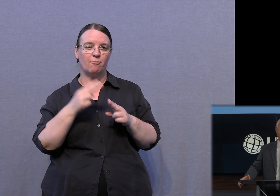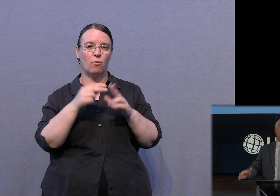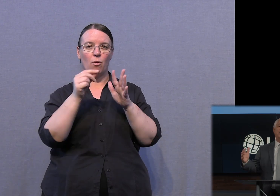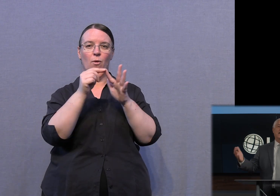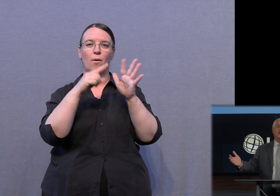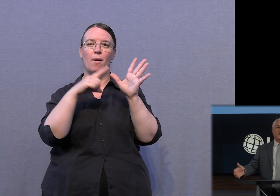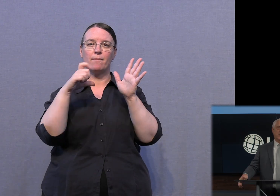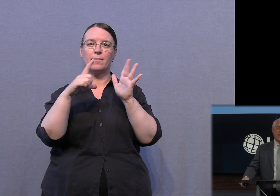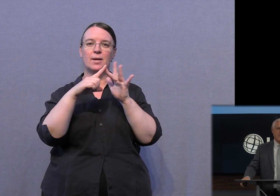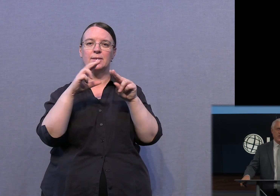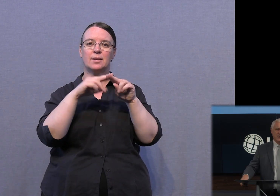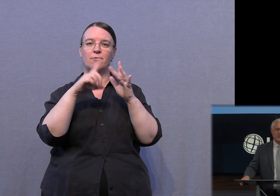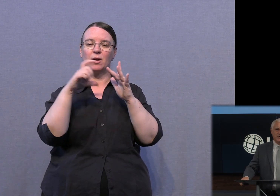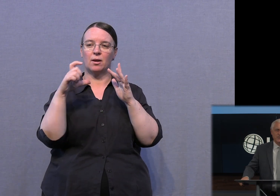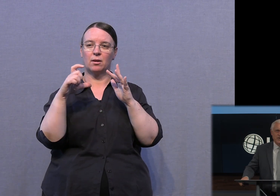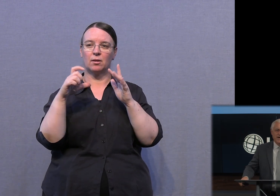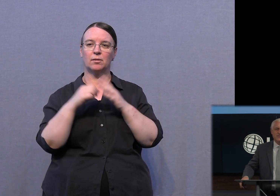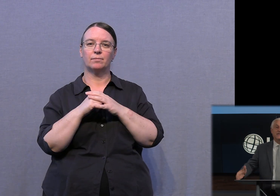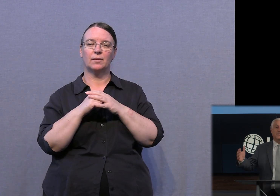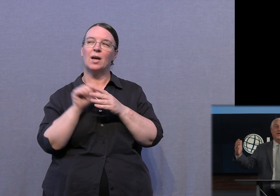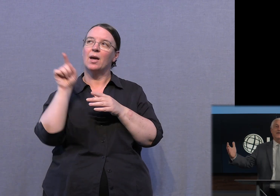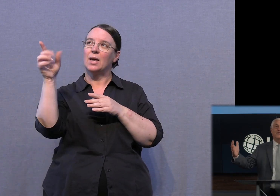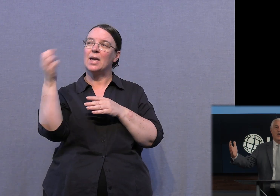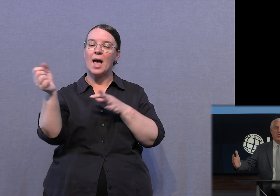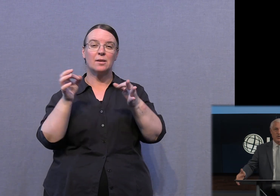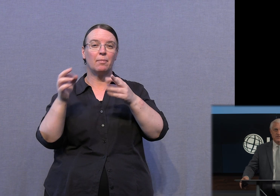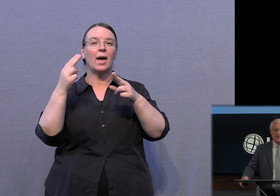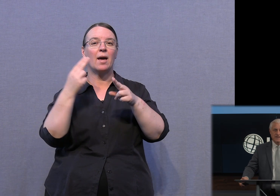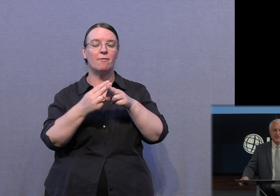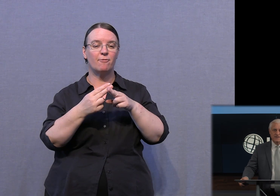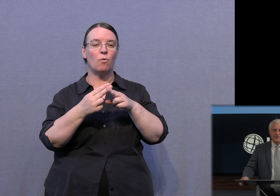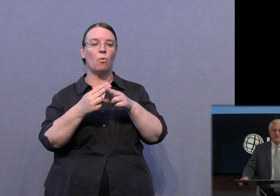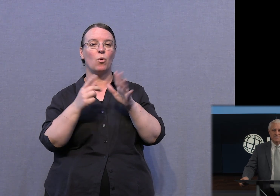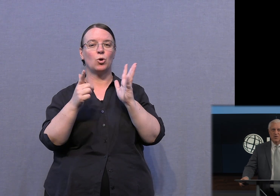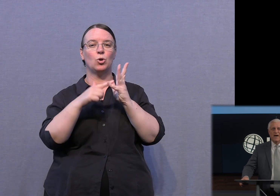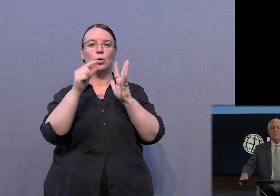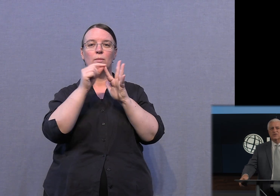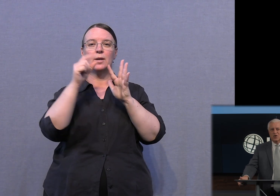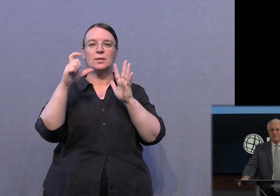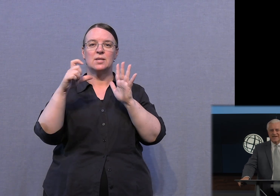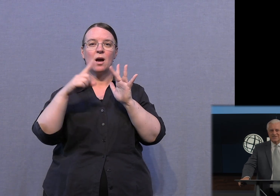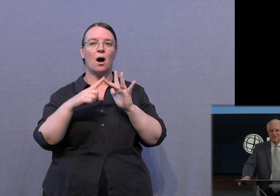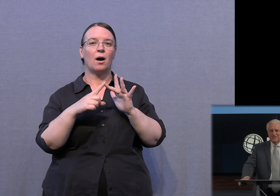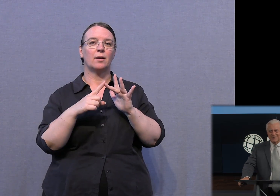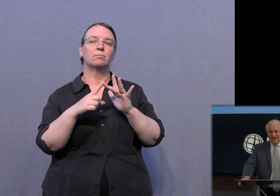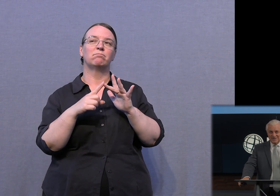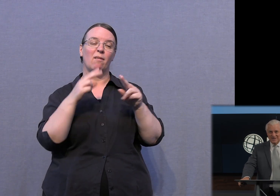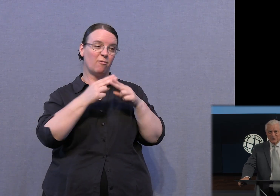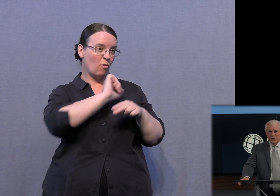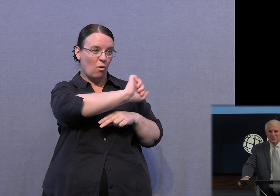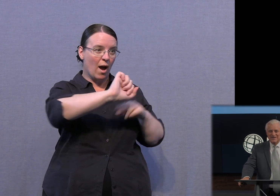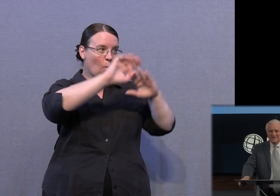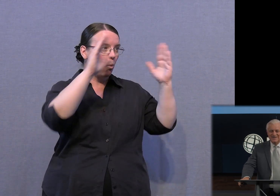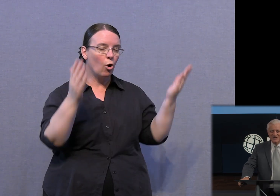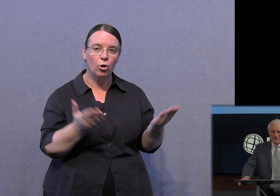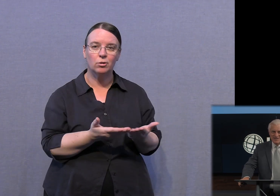has a plan for the United Pentecostal Church International. He has a plan for our world. No matter the circumstances, God's in